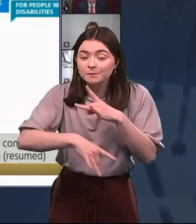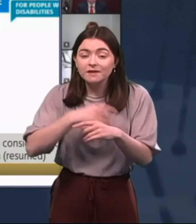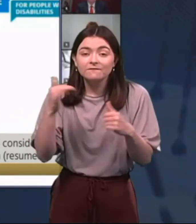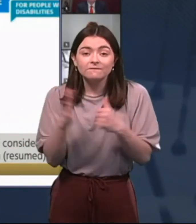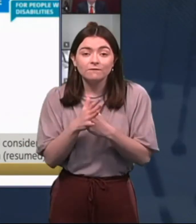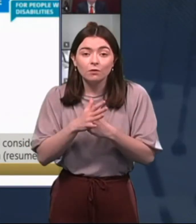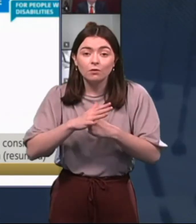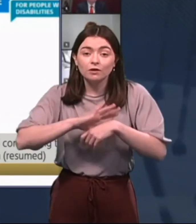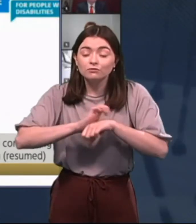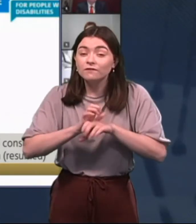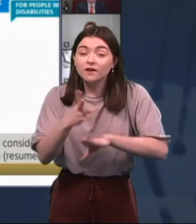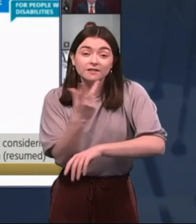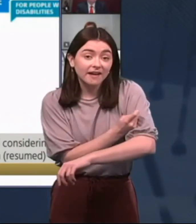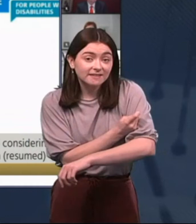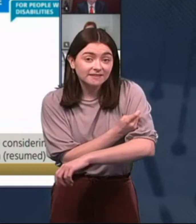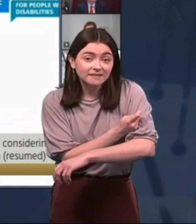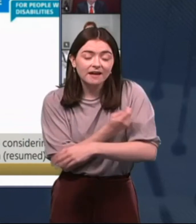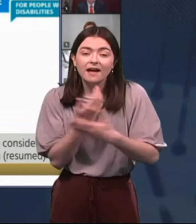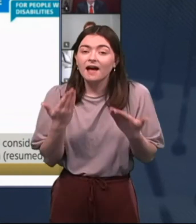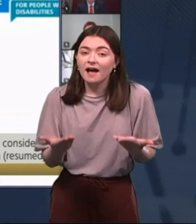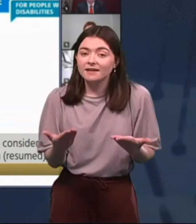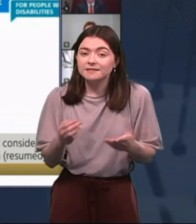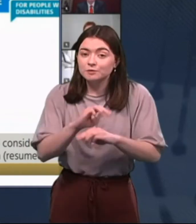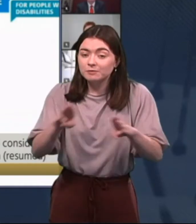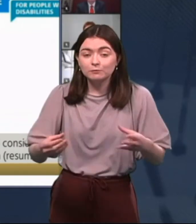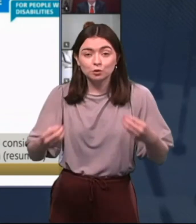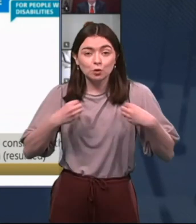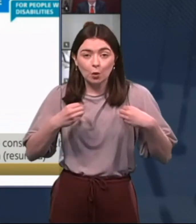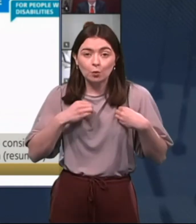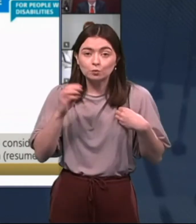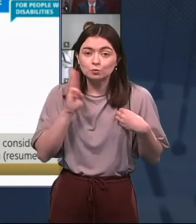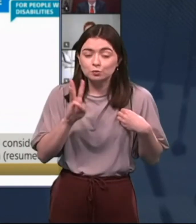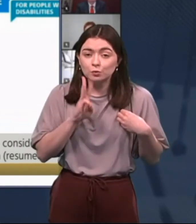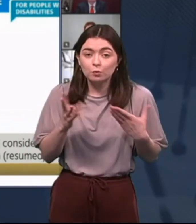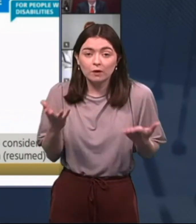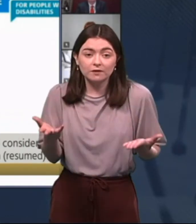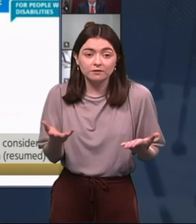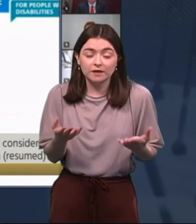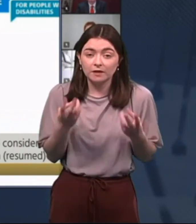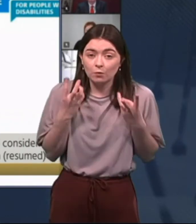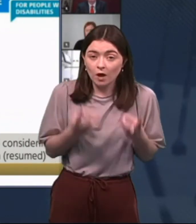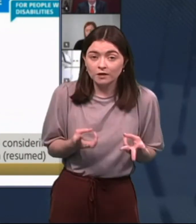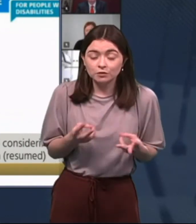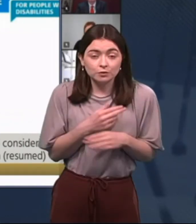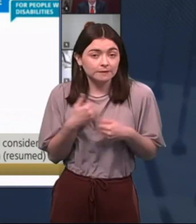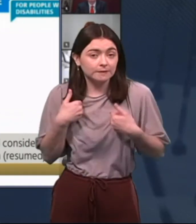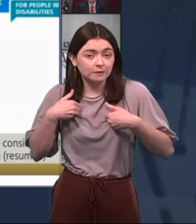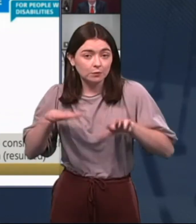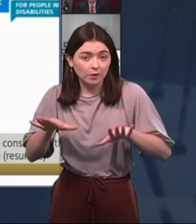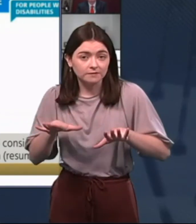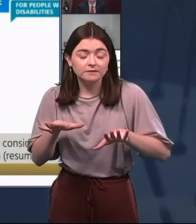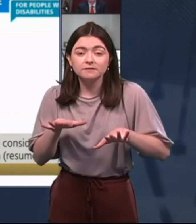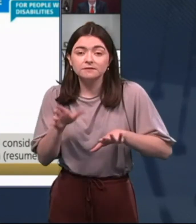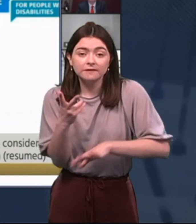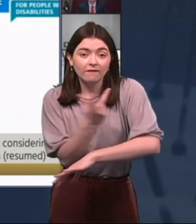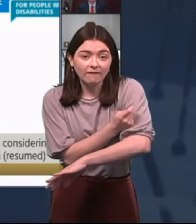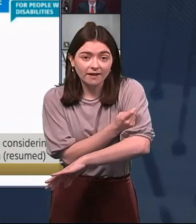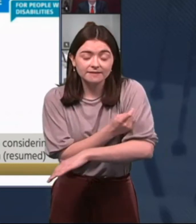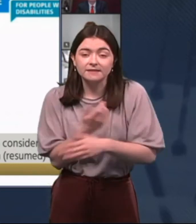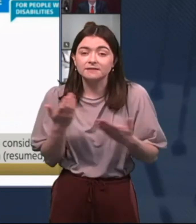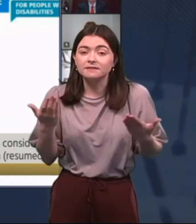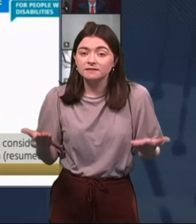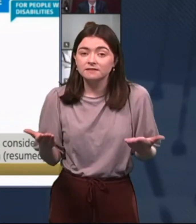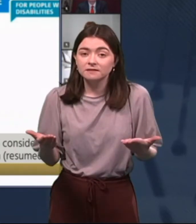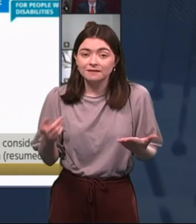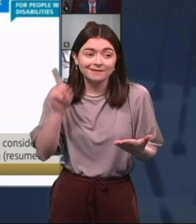to COVID vaccines, and again people's own wishes around whether they chose to receive or refuse